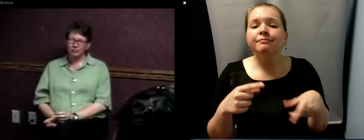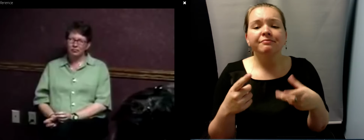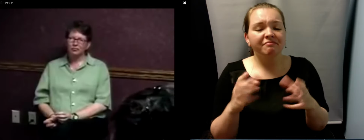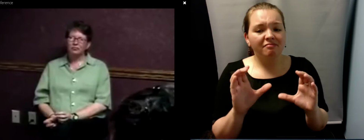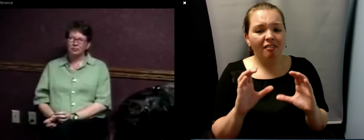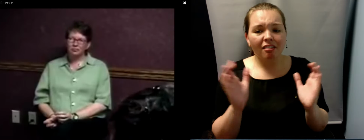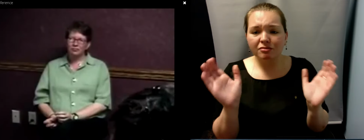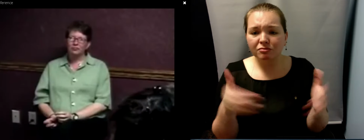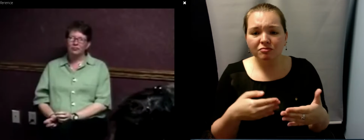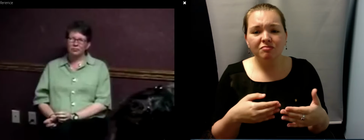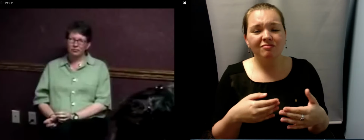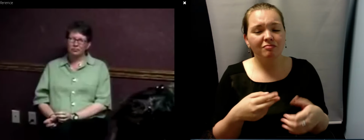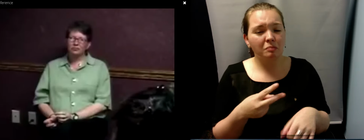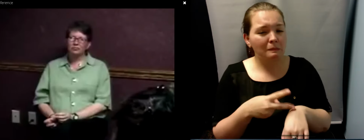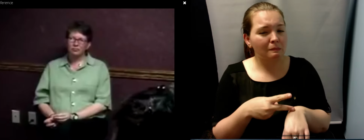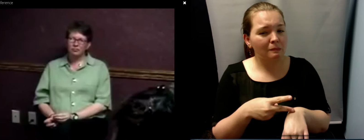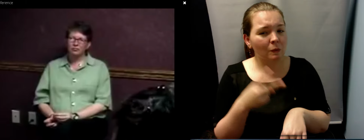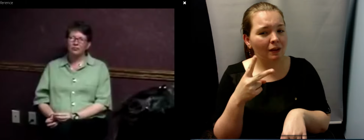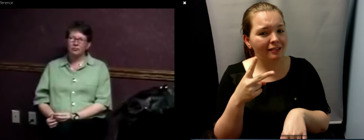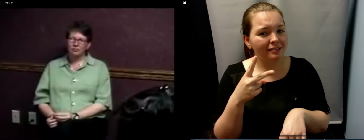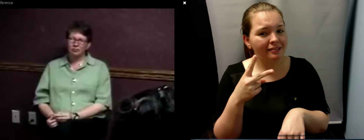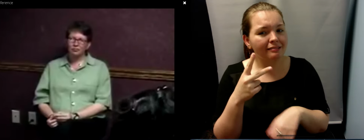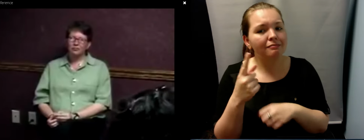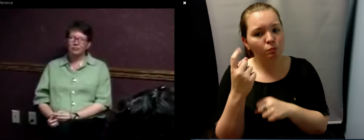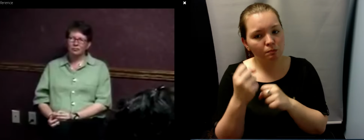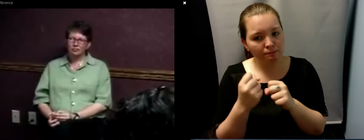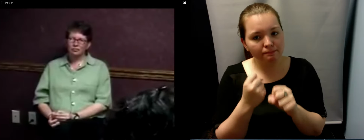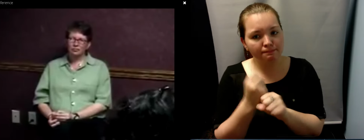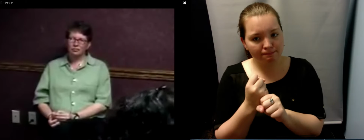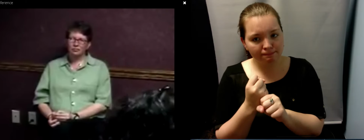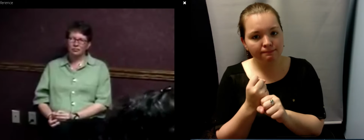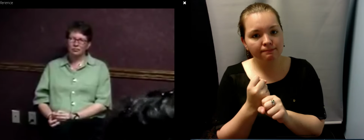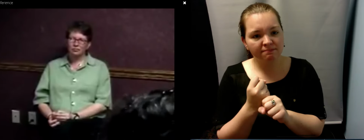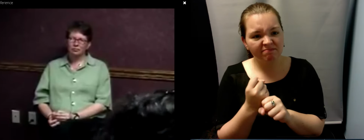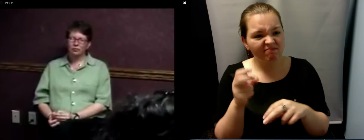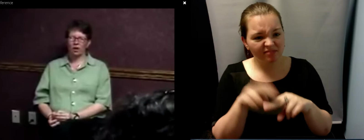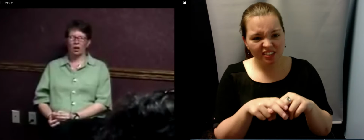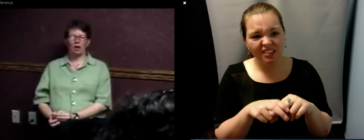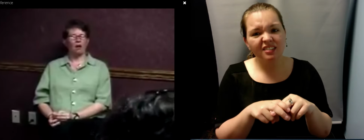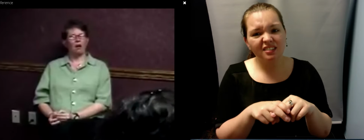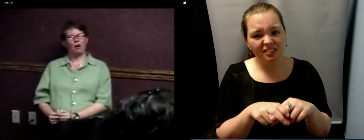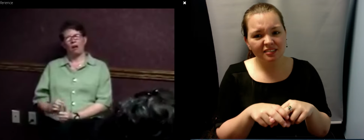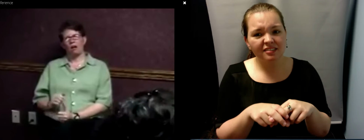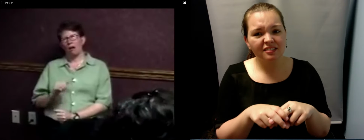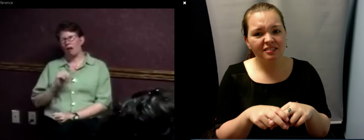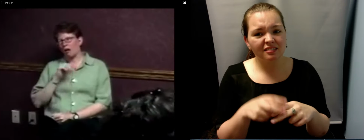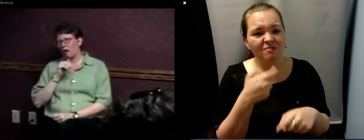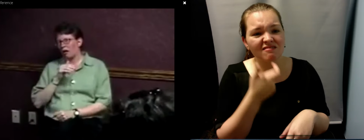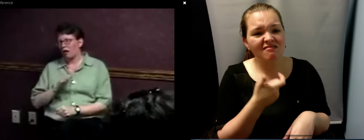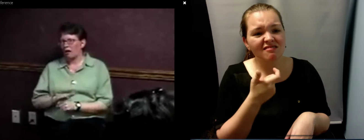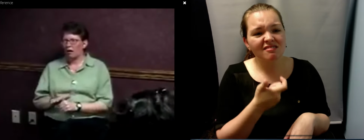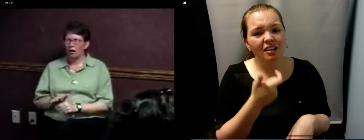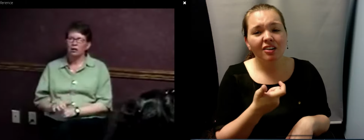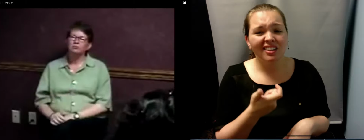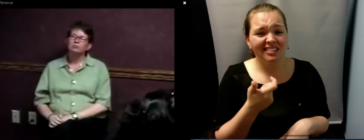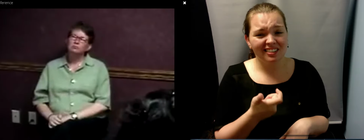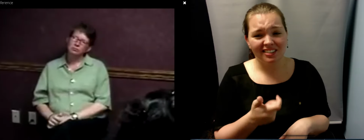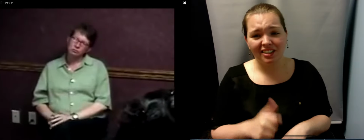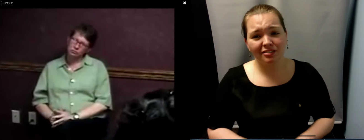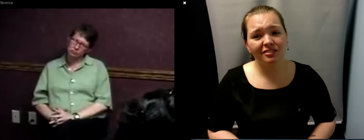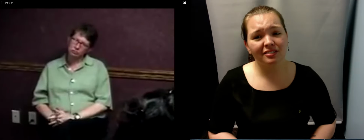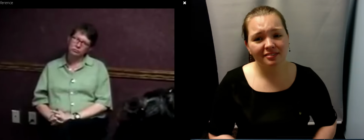comes in twice during the year to sit in the classroom for a little bit and watch the interpreter. Oh,